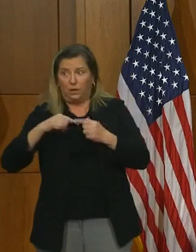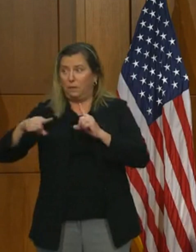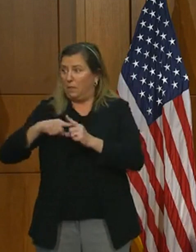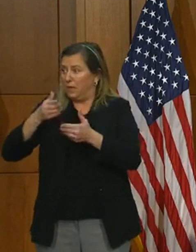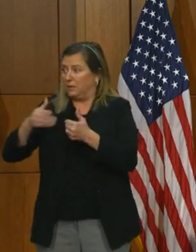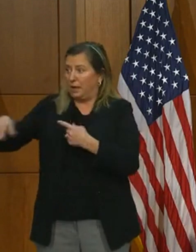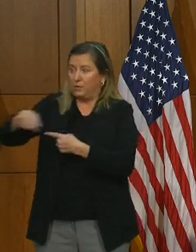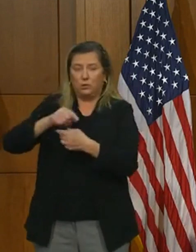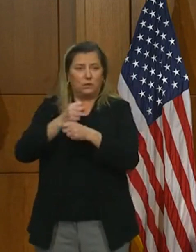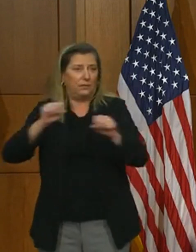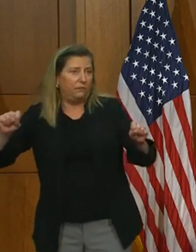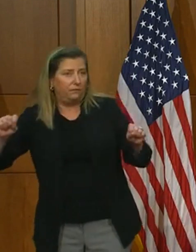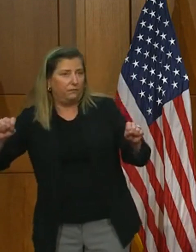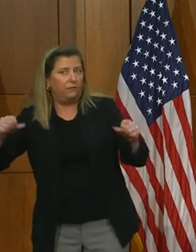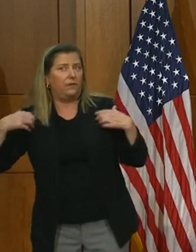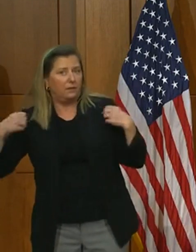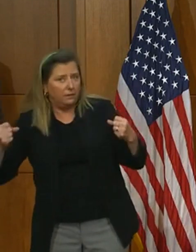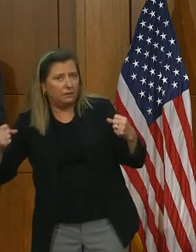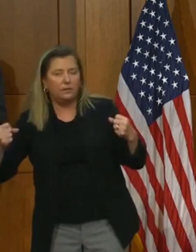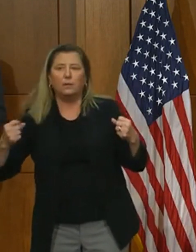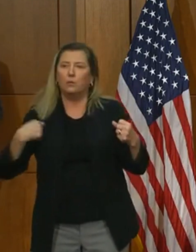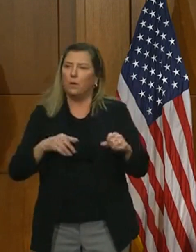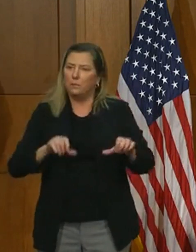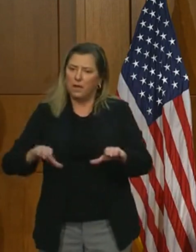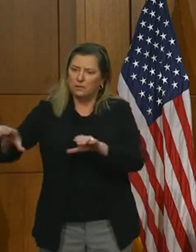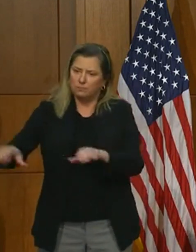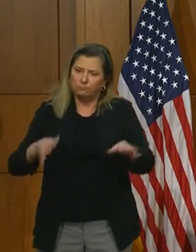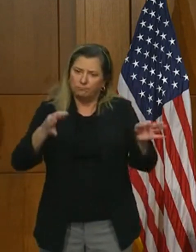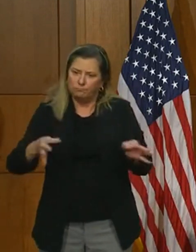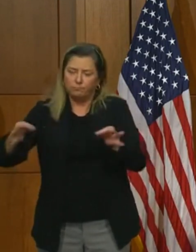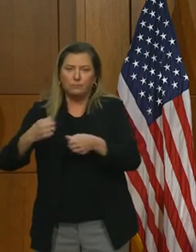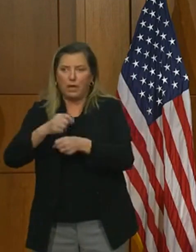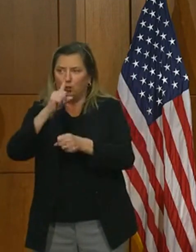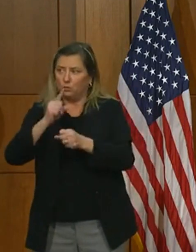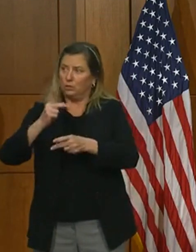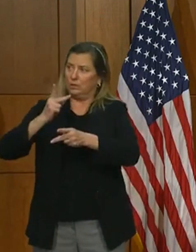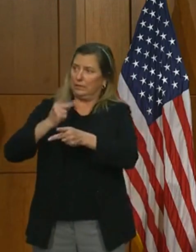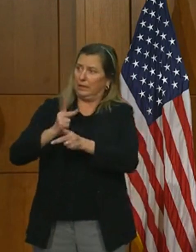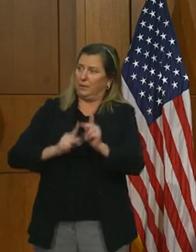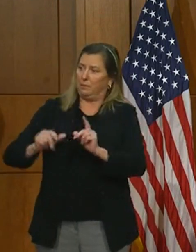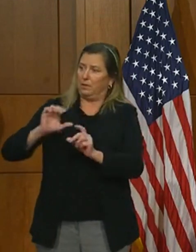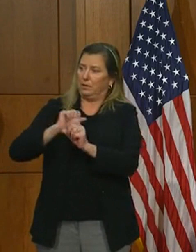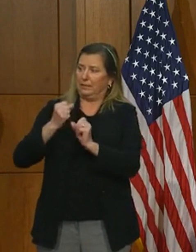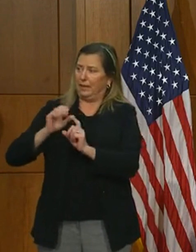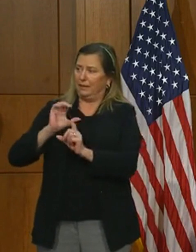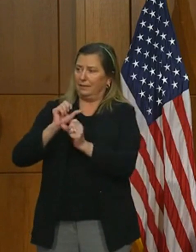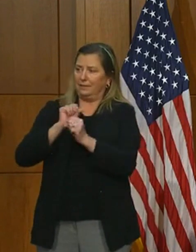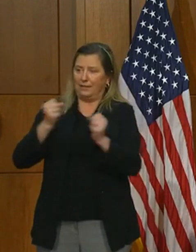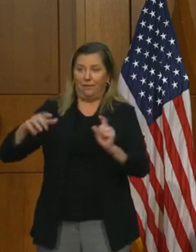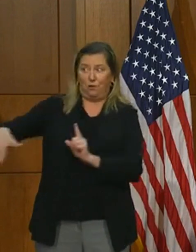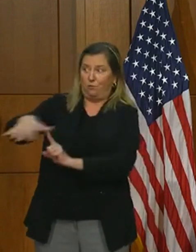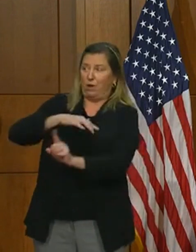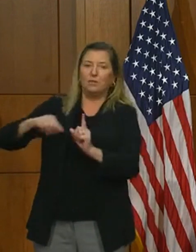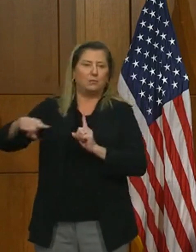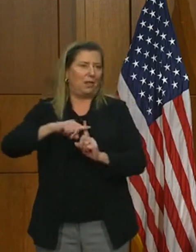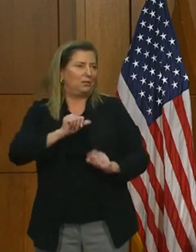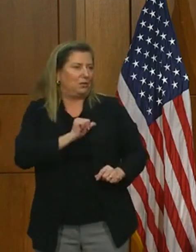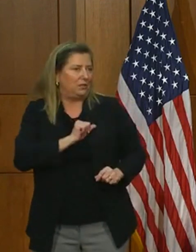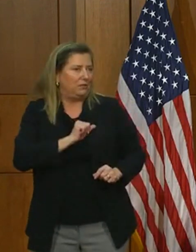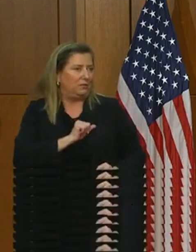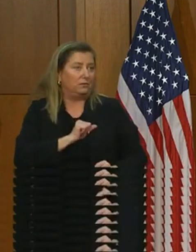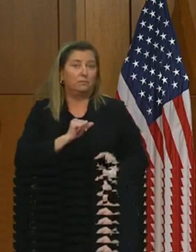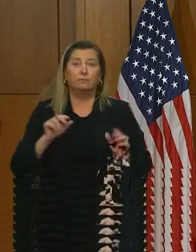community. We need to act so as to protect the health of the people around us as well as ourselves. That means